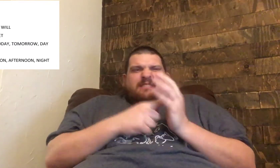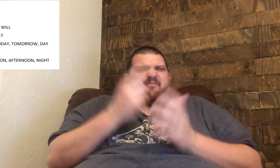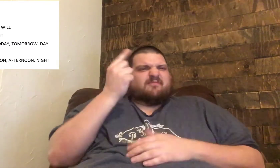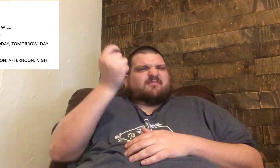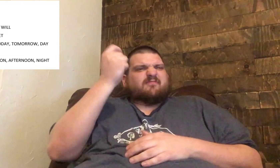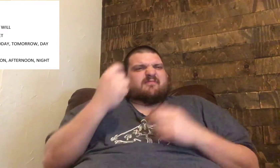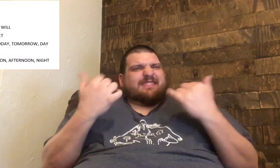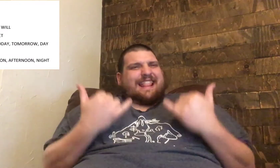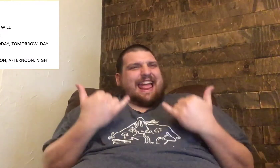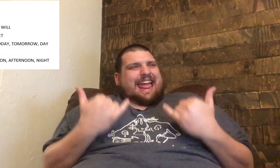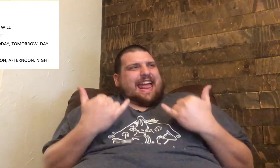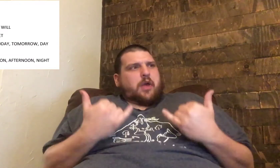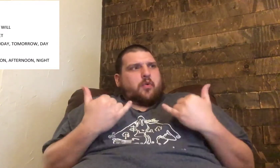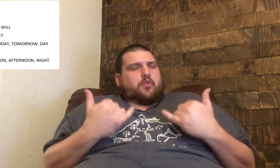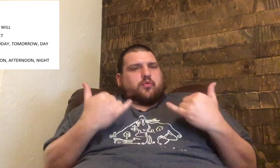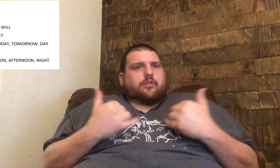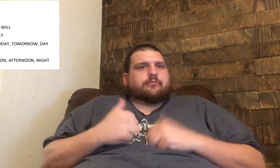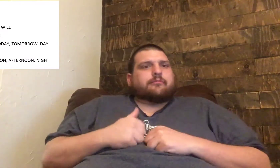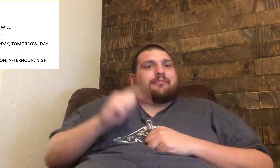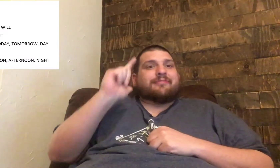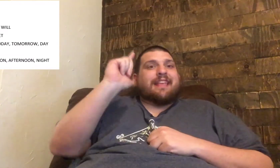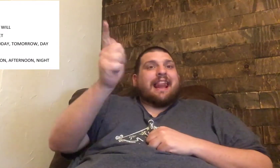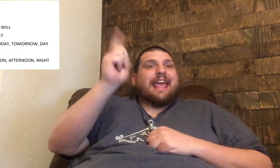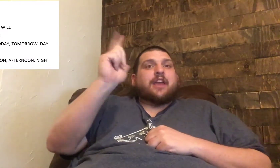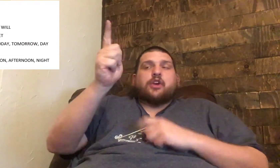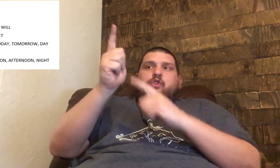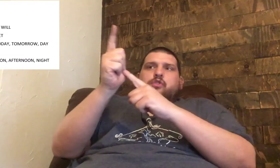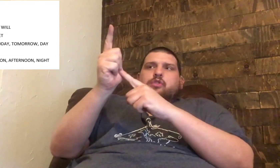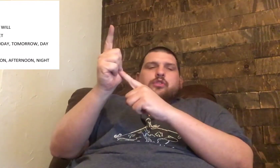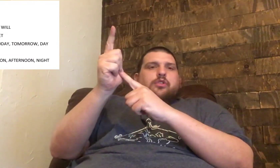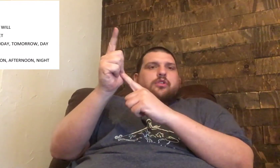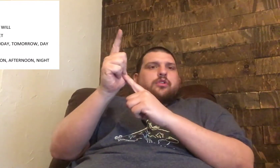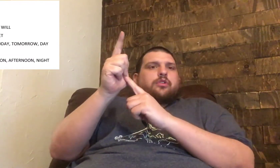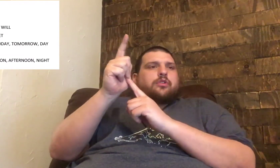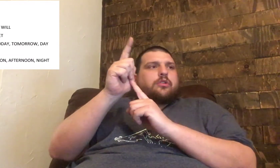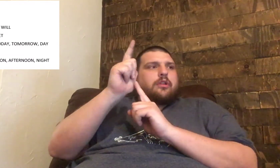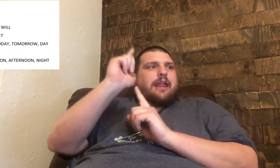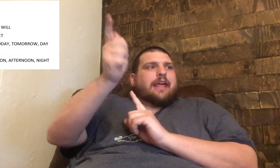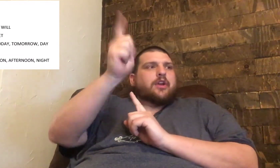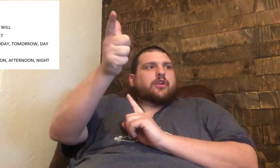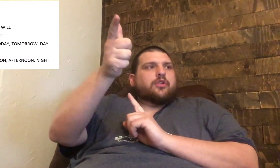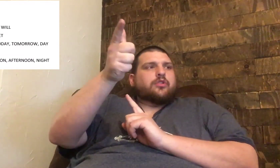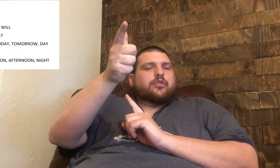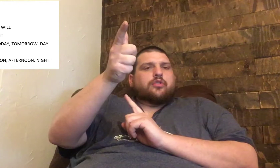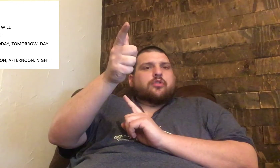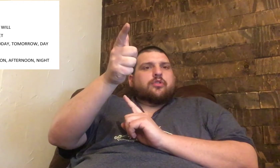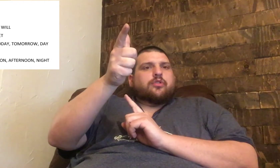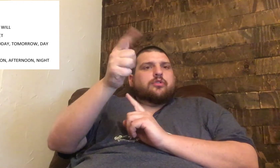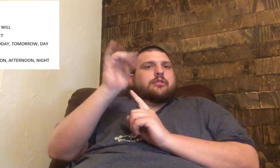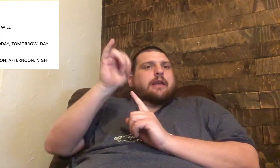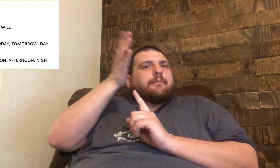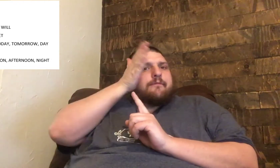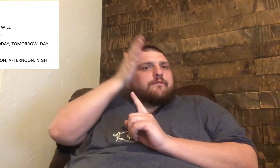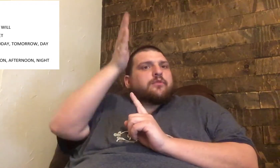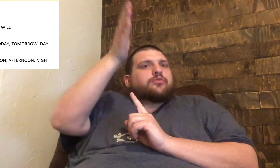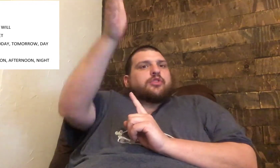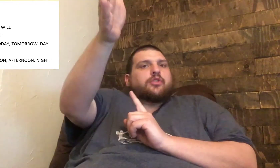Now means right now, right here. Later, you can see it moves forward, like